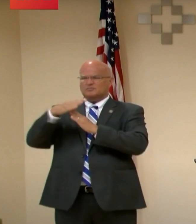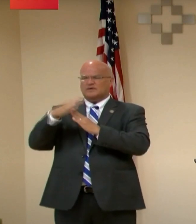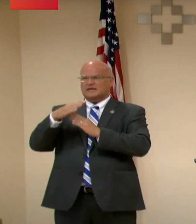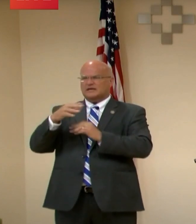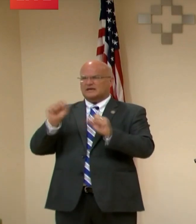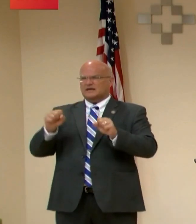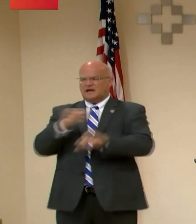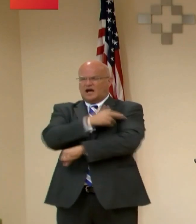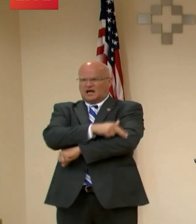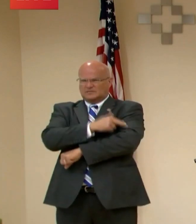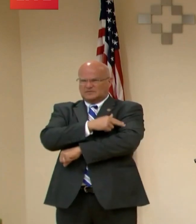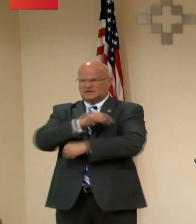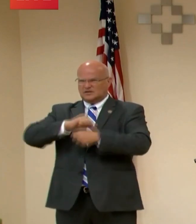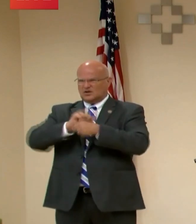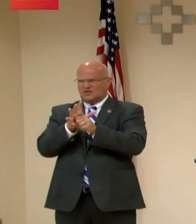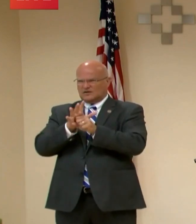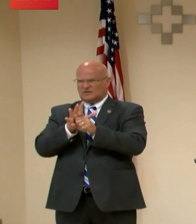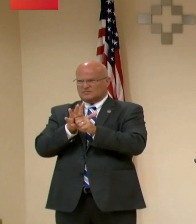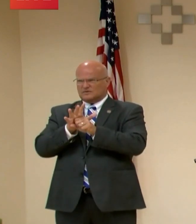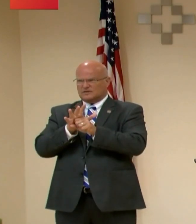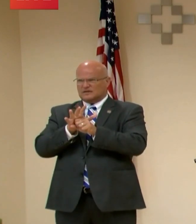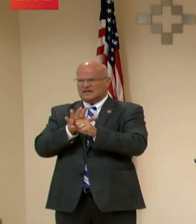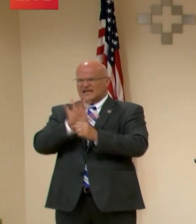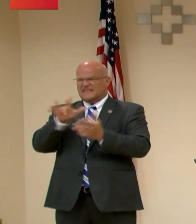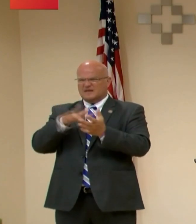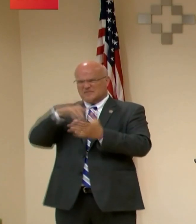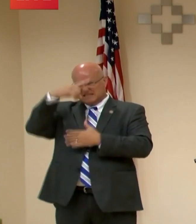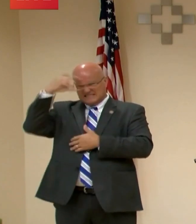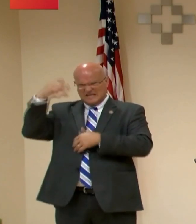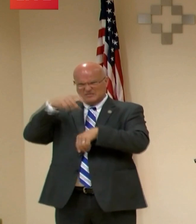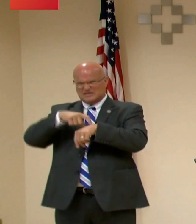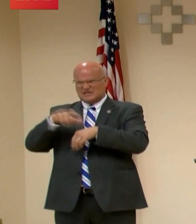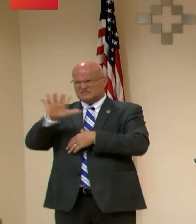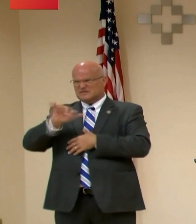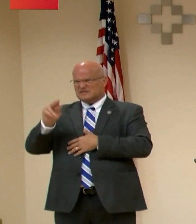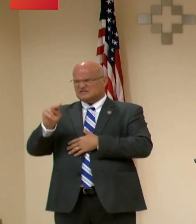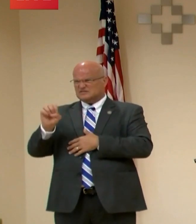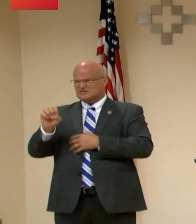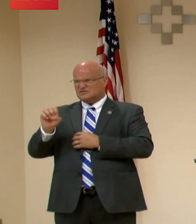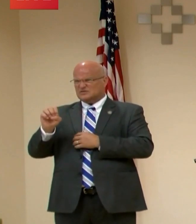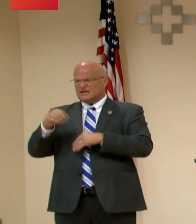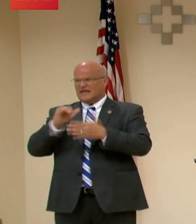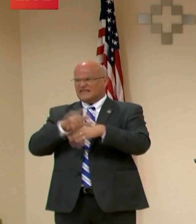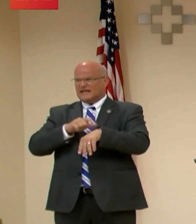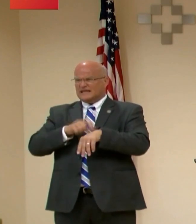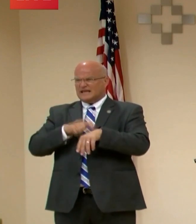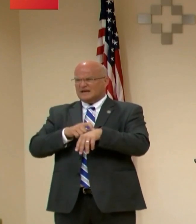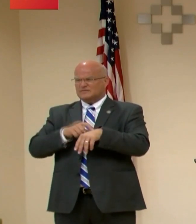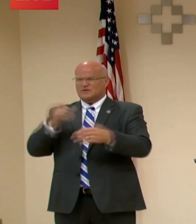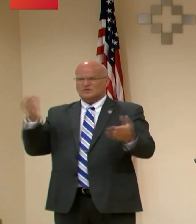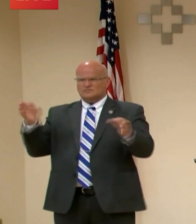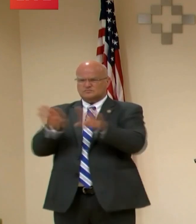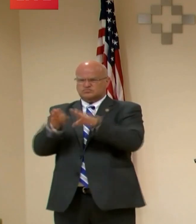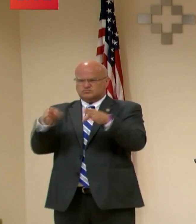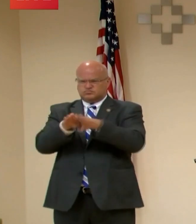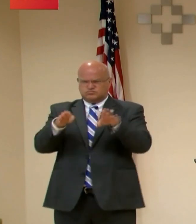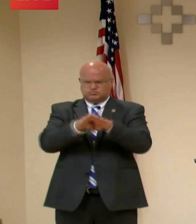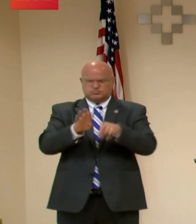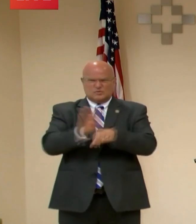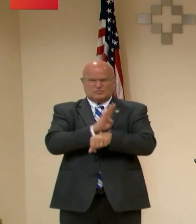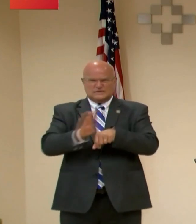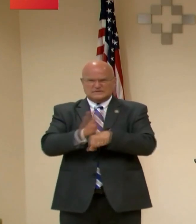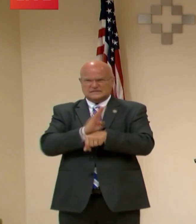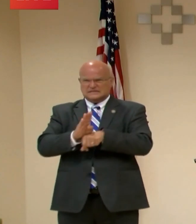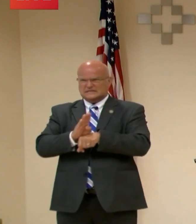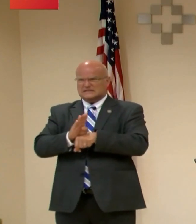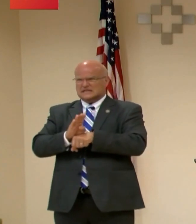for hospitalizations and total numbers in midsummer at sometime around June. At that time, you started closing down businesses to sort of